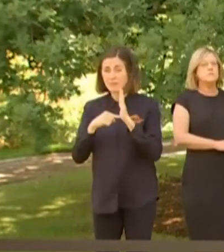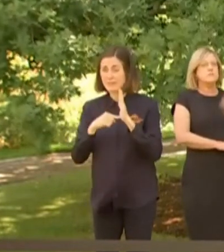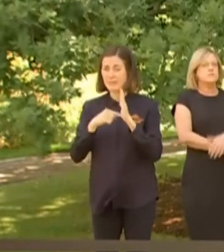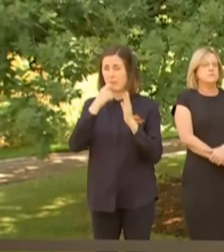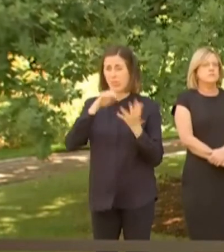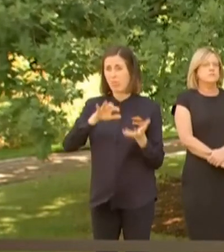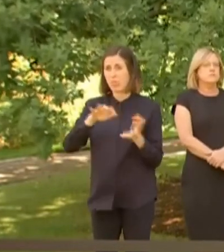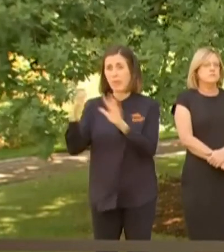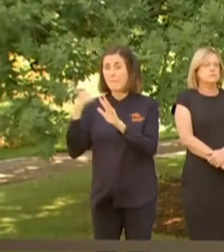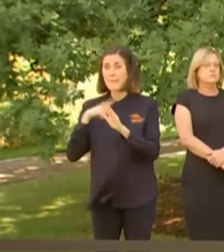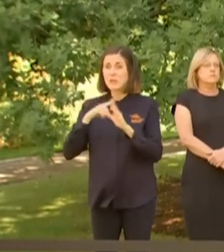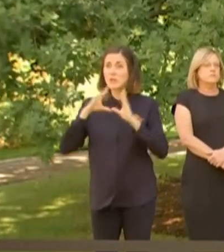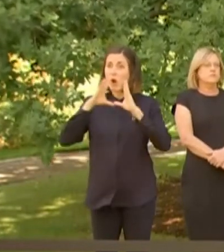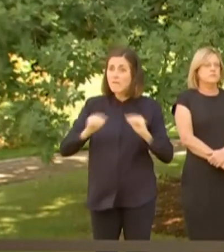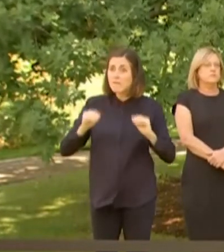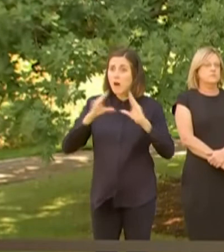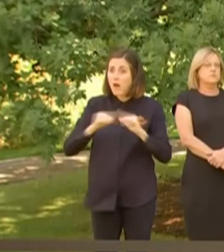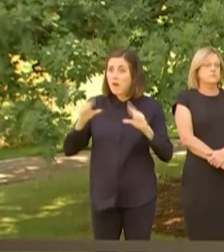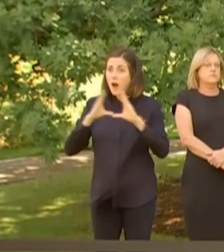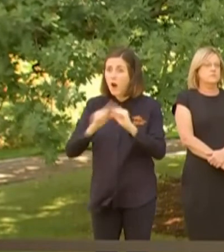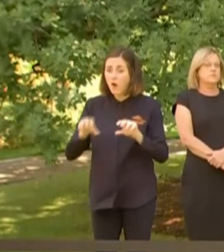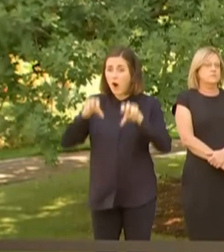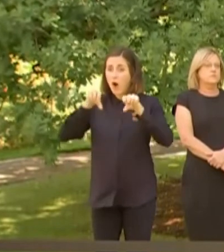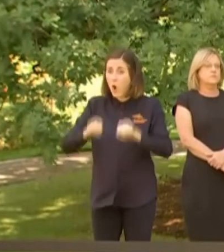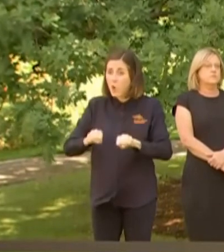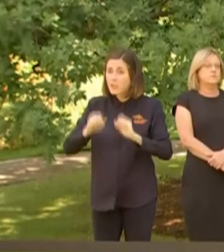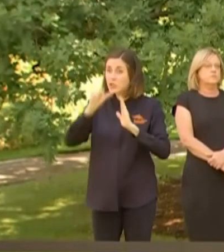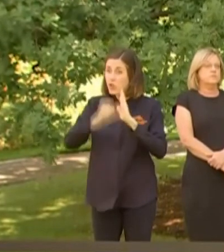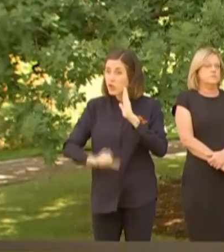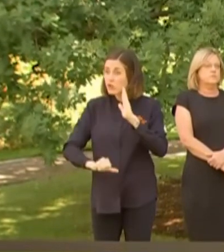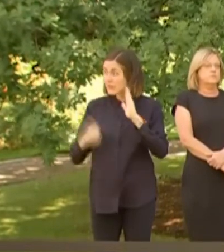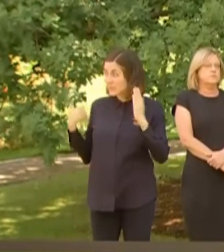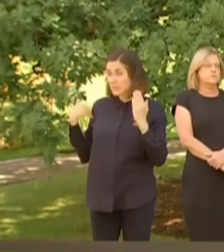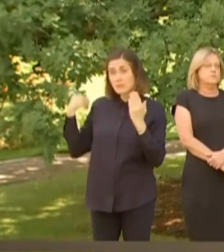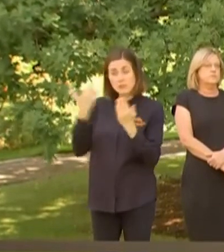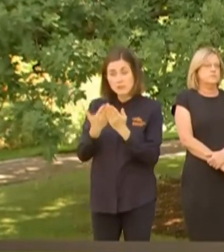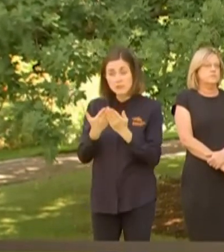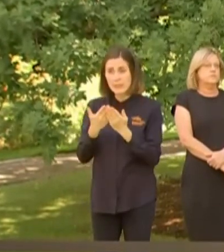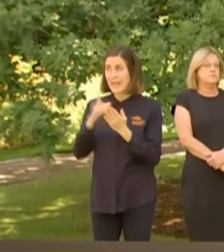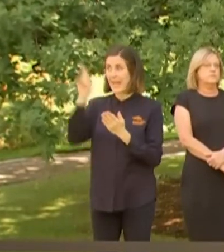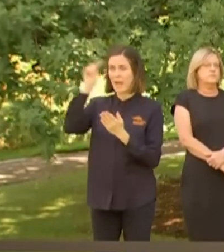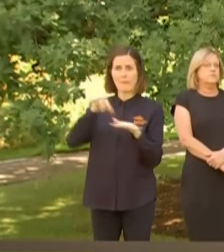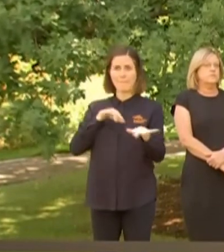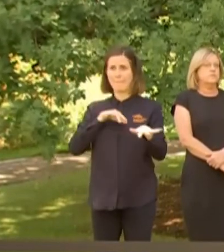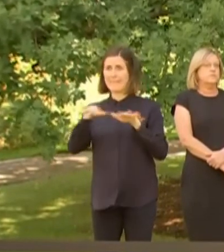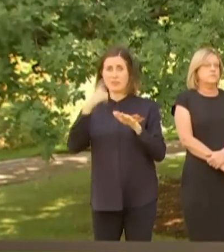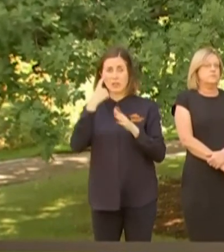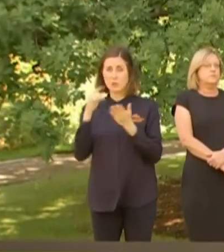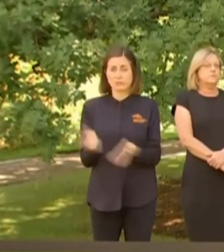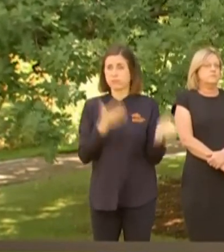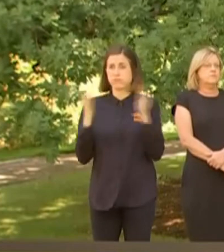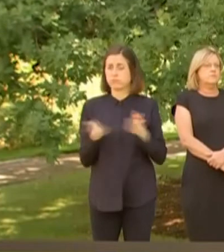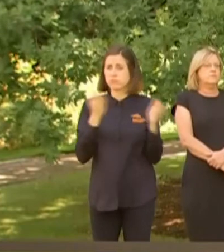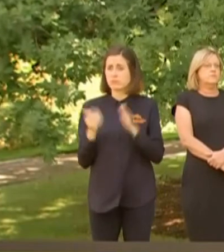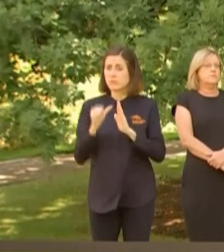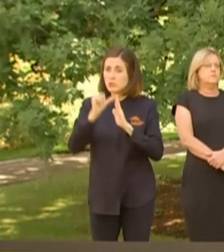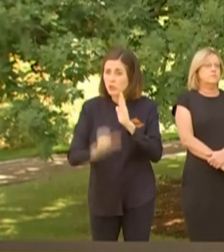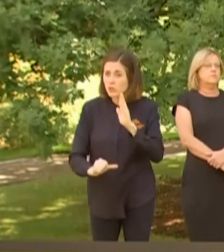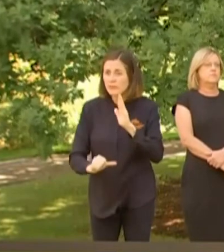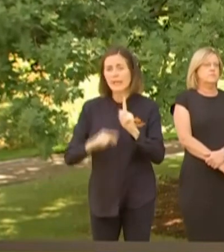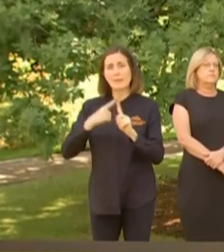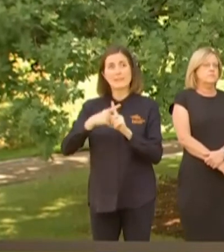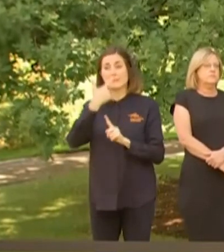need to try and get done that couldn't occur safely this year, together with just the size and scale of the impacts and